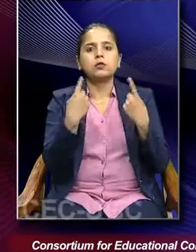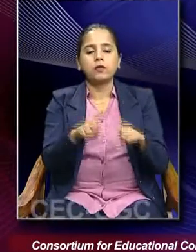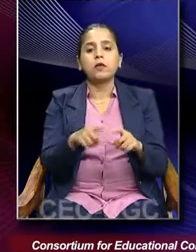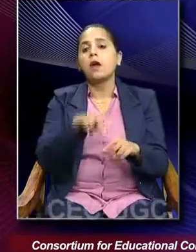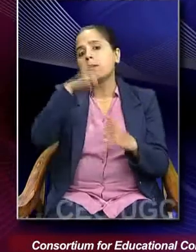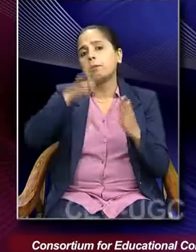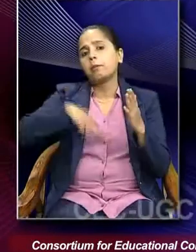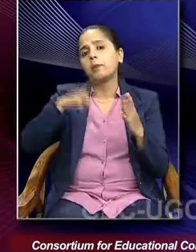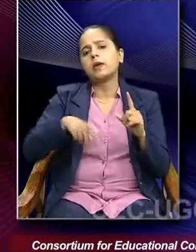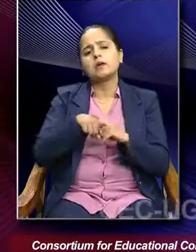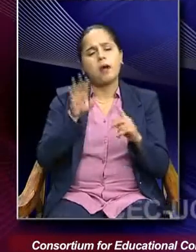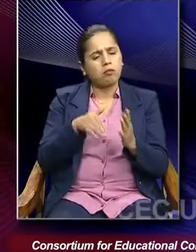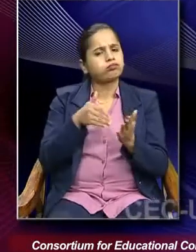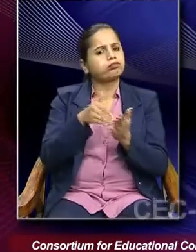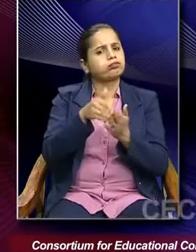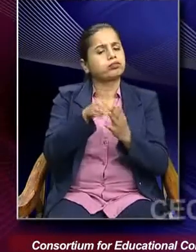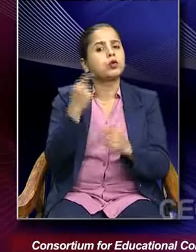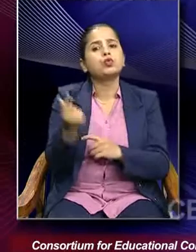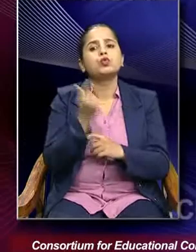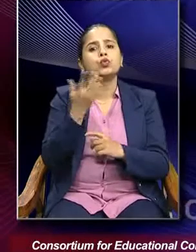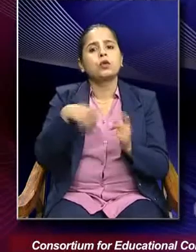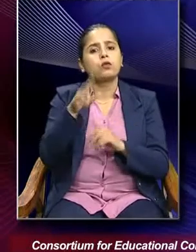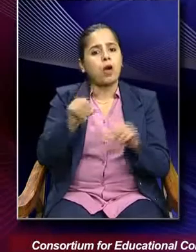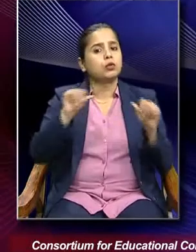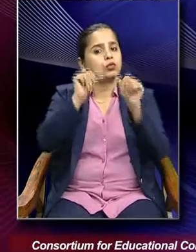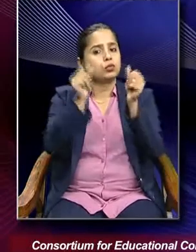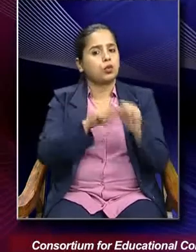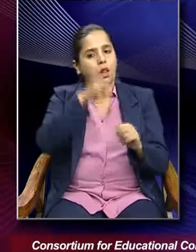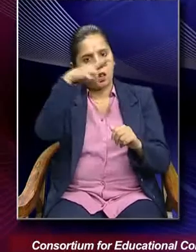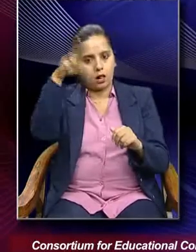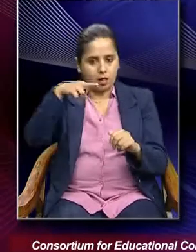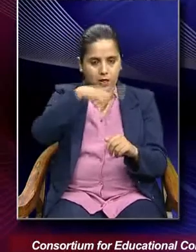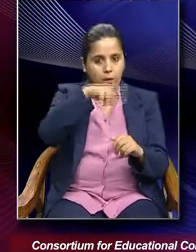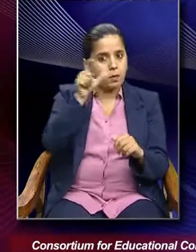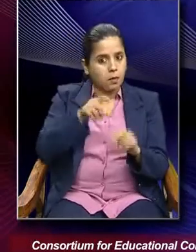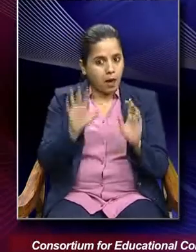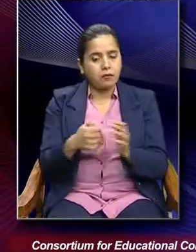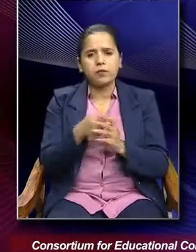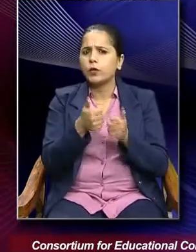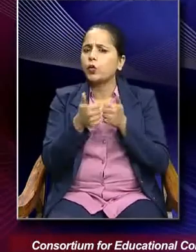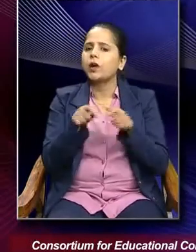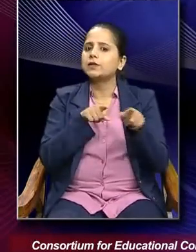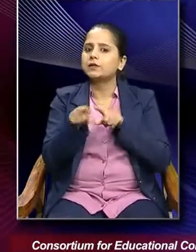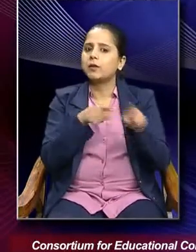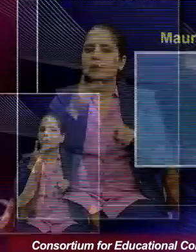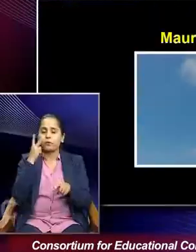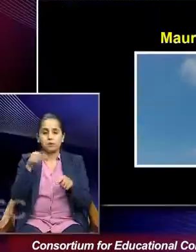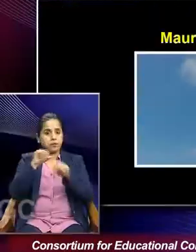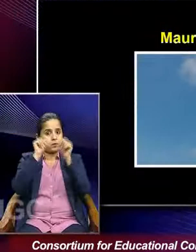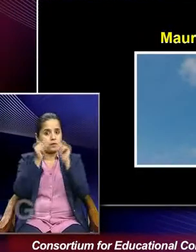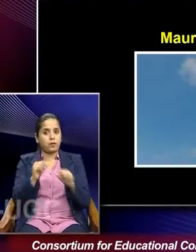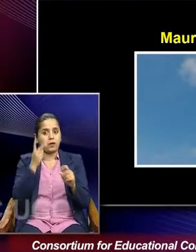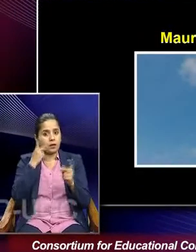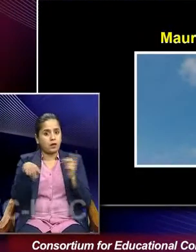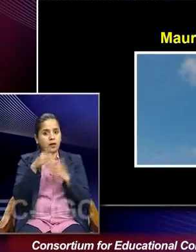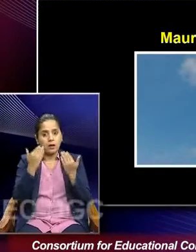also frequently used on sculptures. A very good example of sculpture that can